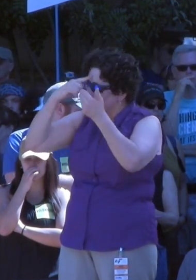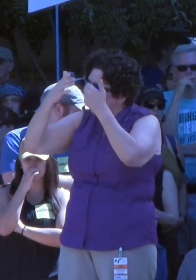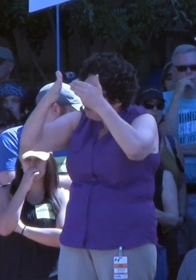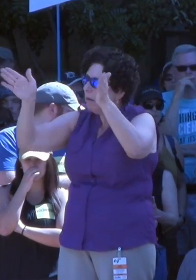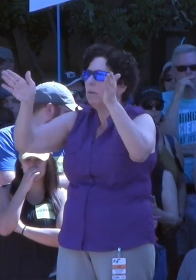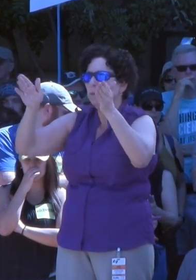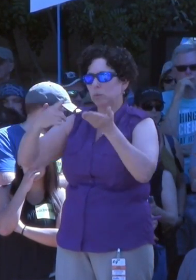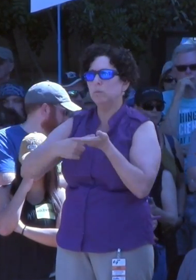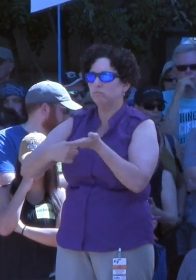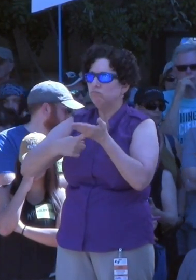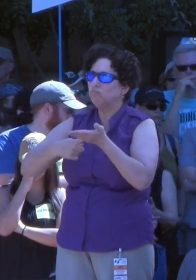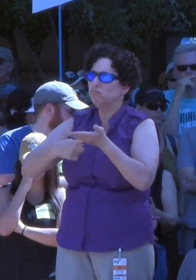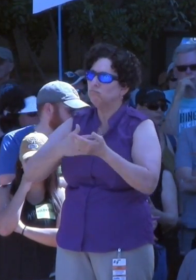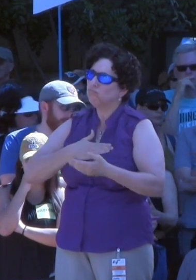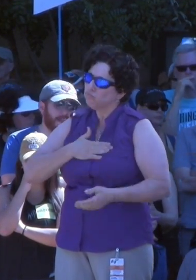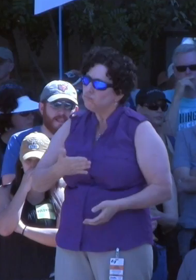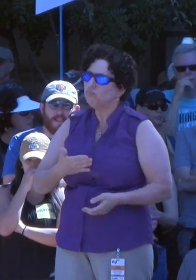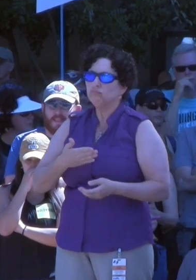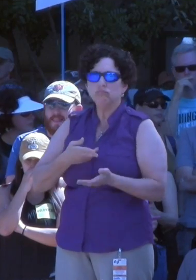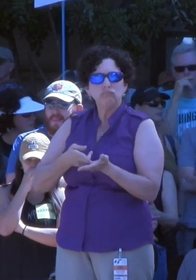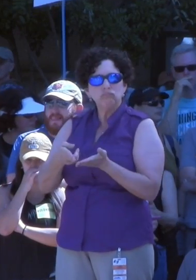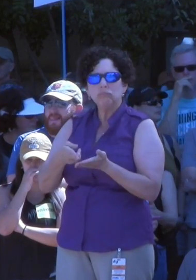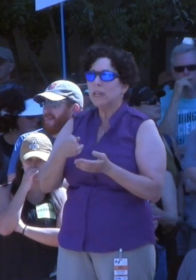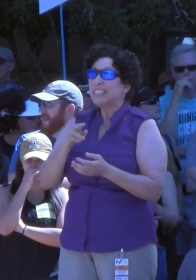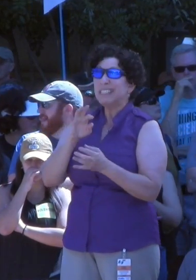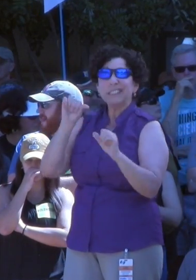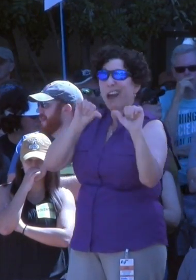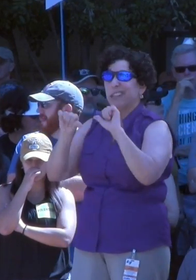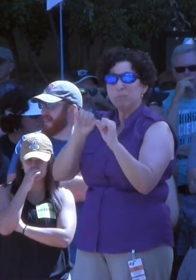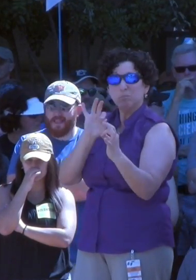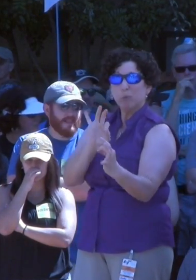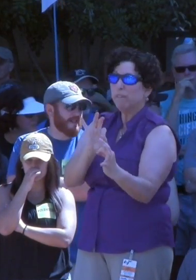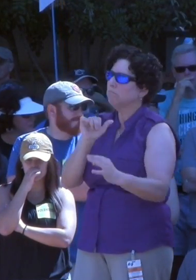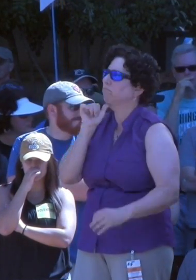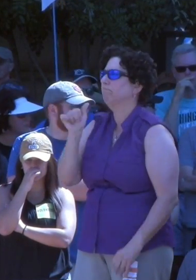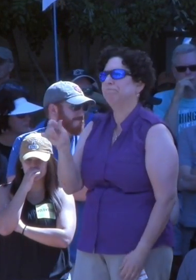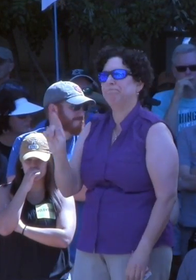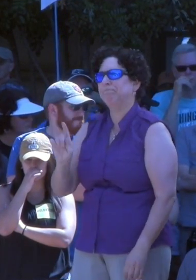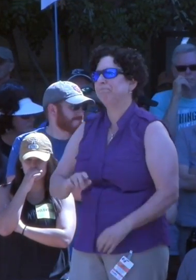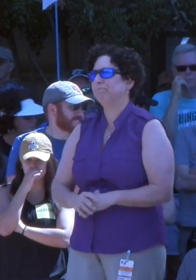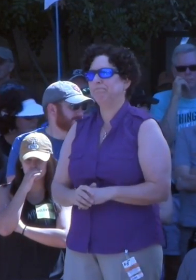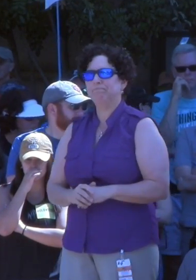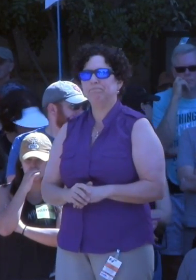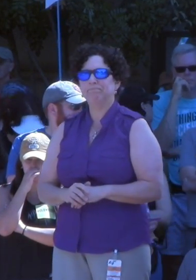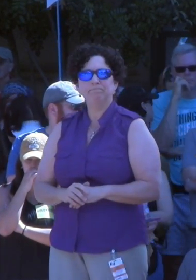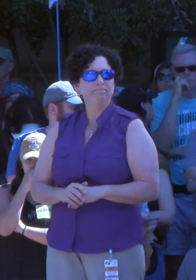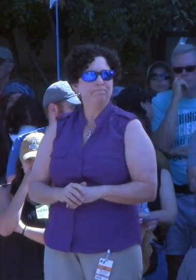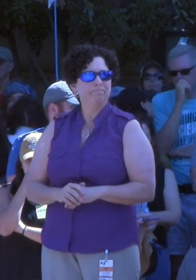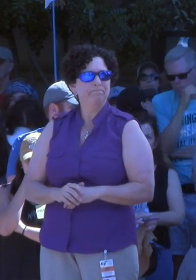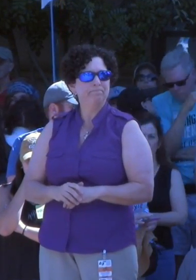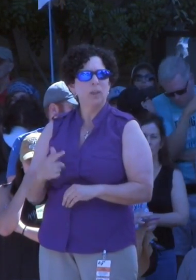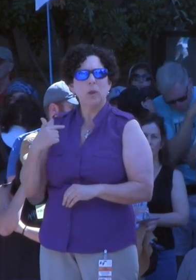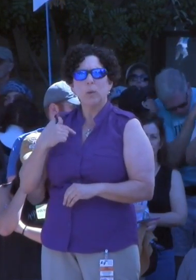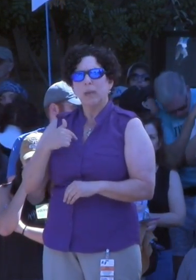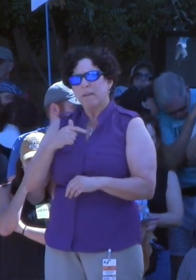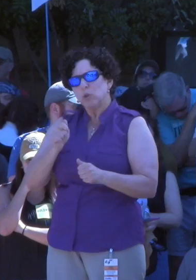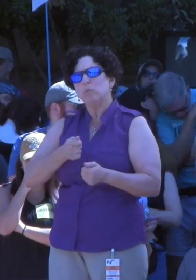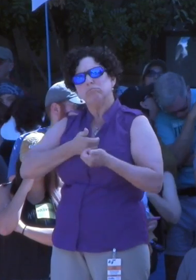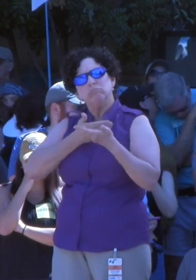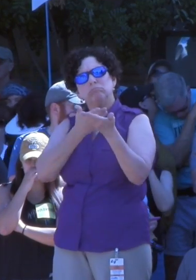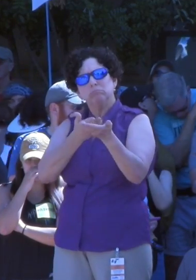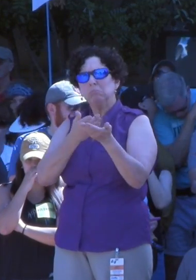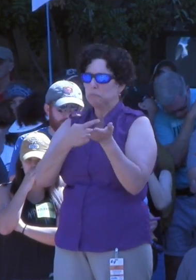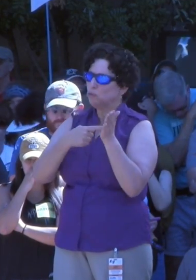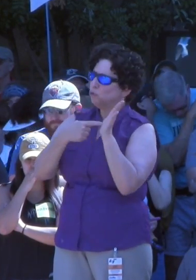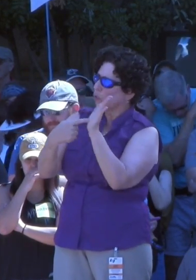such a dialogue. And let's be honest, science isn't perfect. We have not succeeded in conveying the importance of science and research to the general